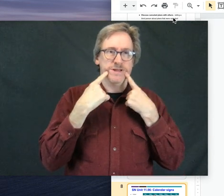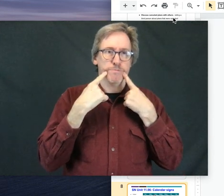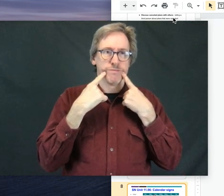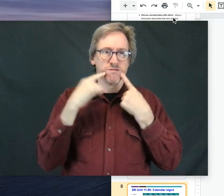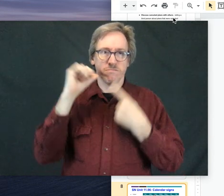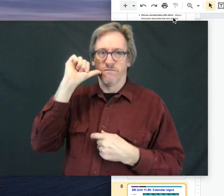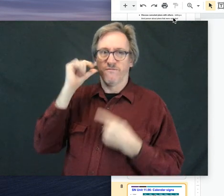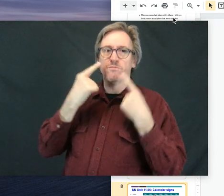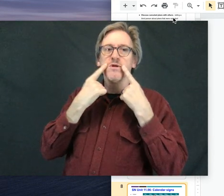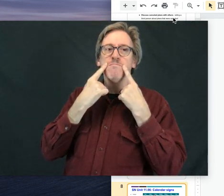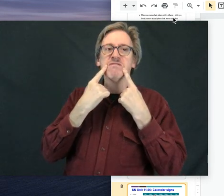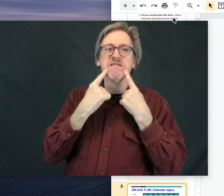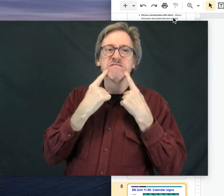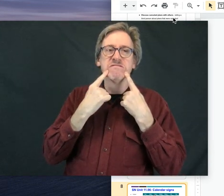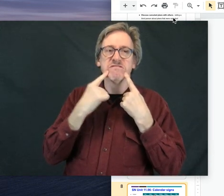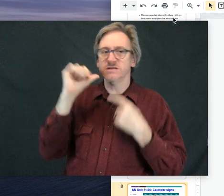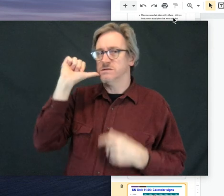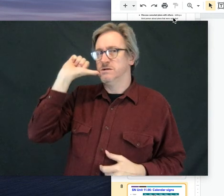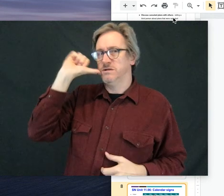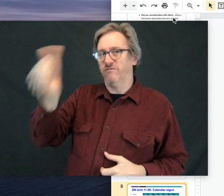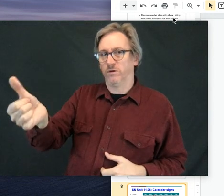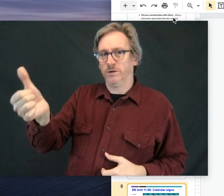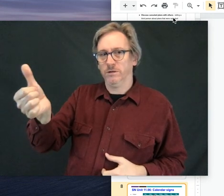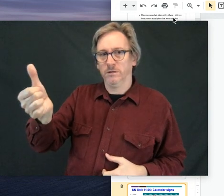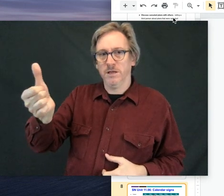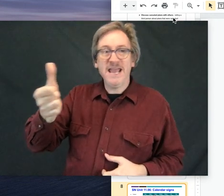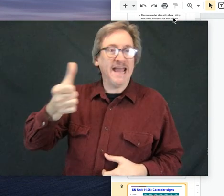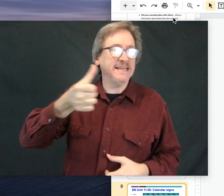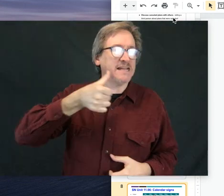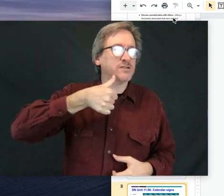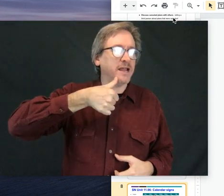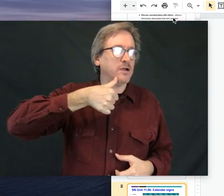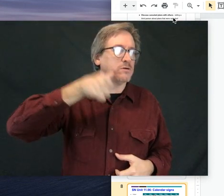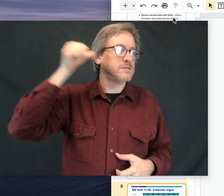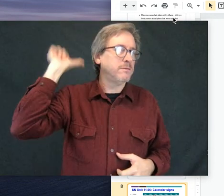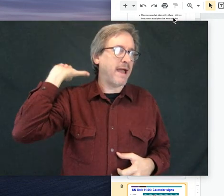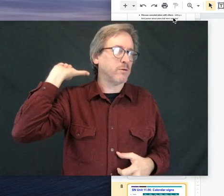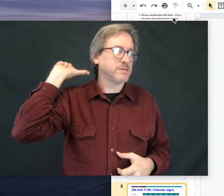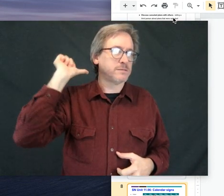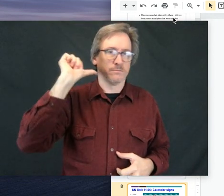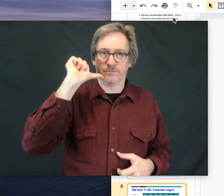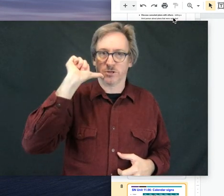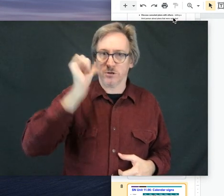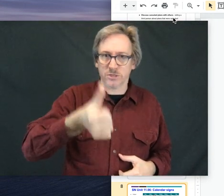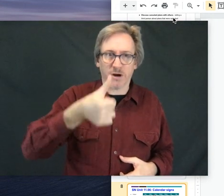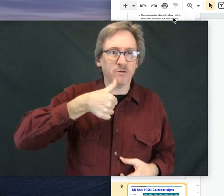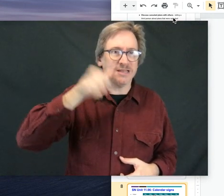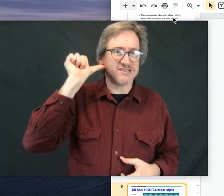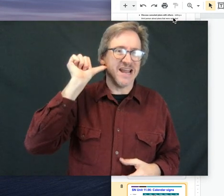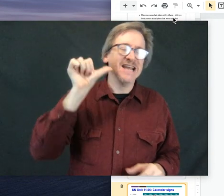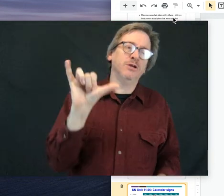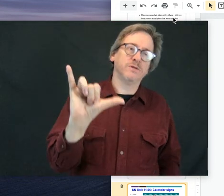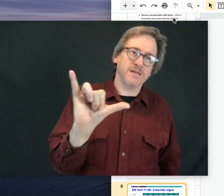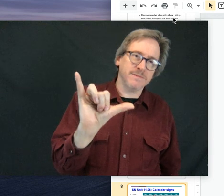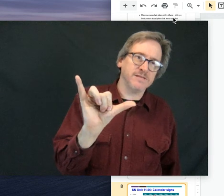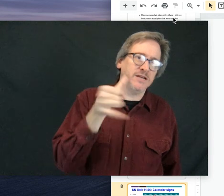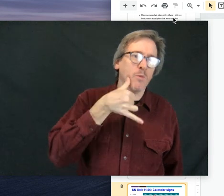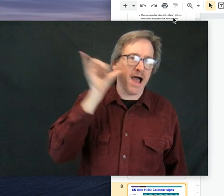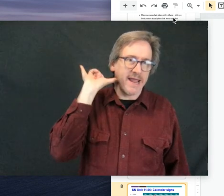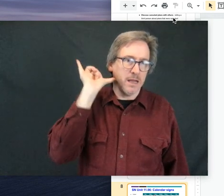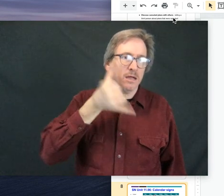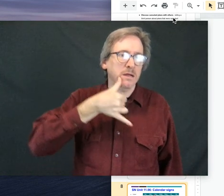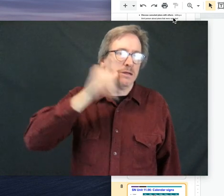the dimples, from where the mustache joins forward. And yesterday goes backwards. Tomorrow, yesterday. You will sometimes